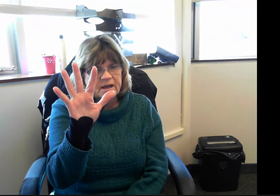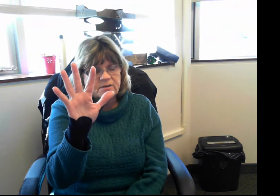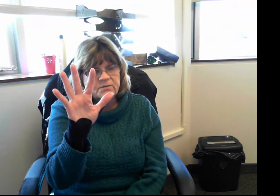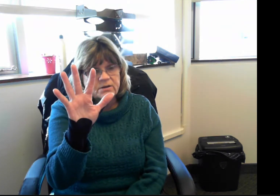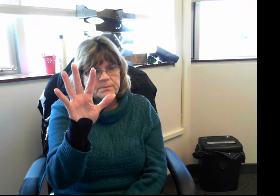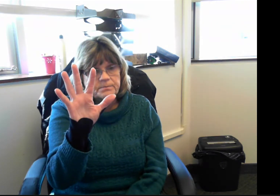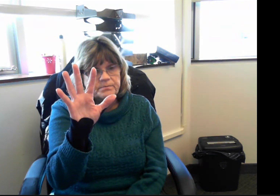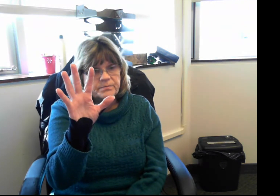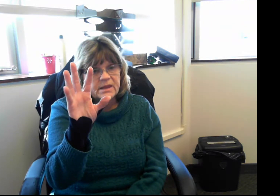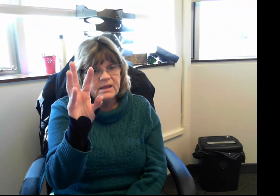5,